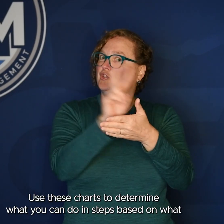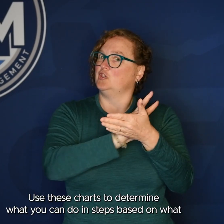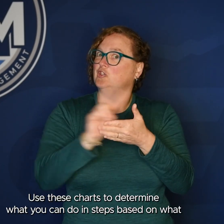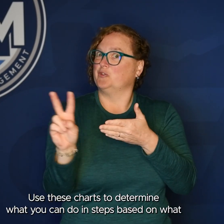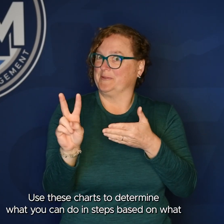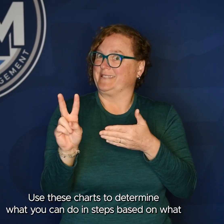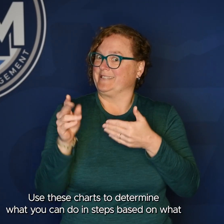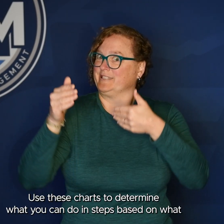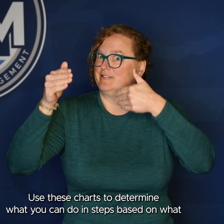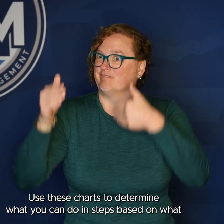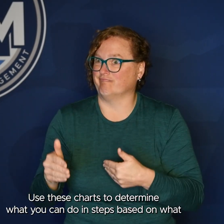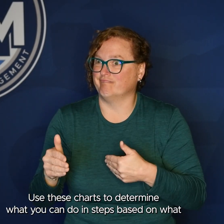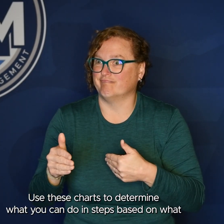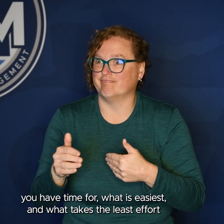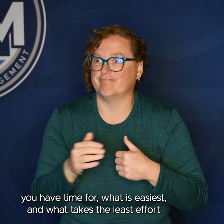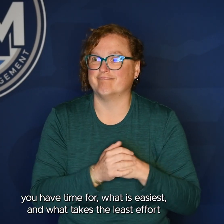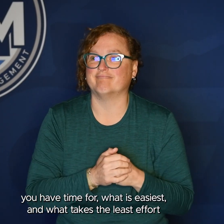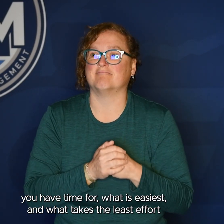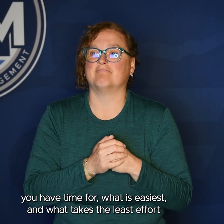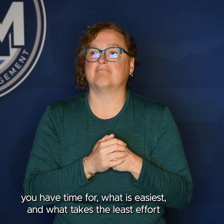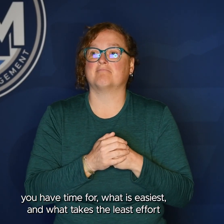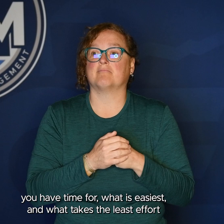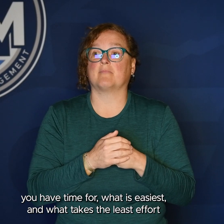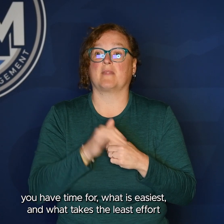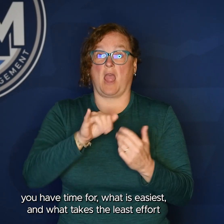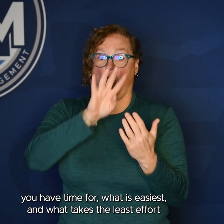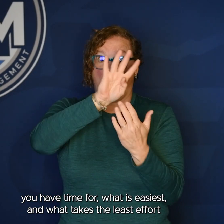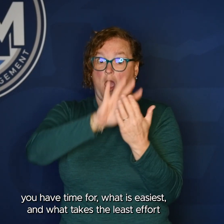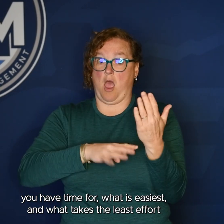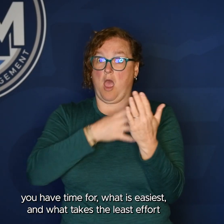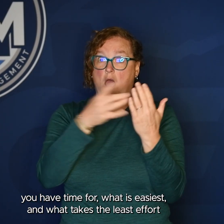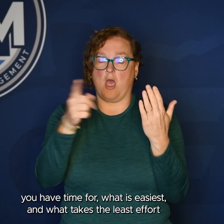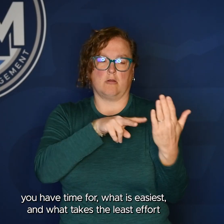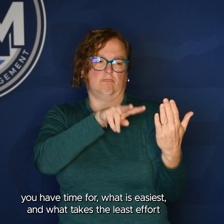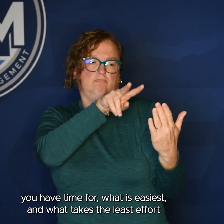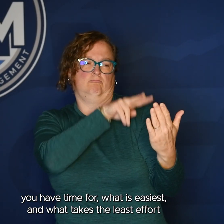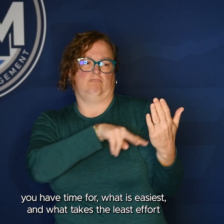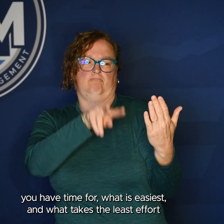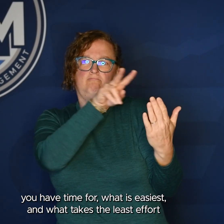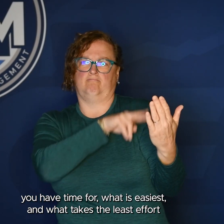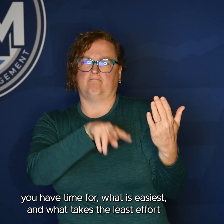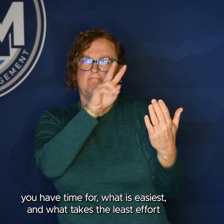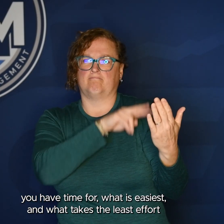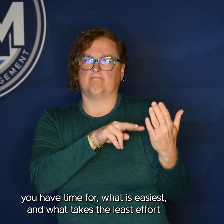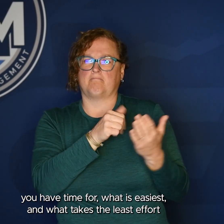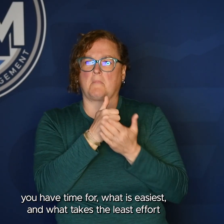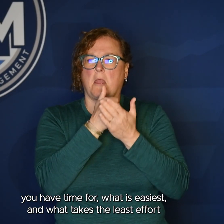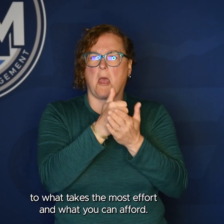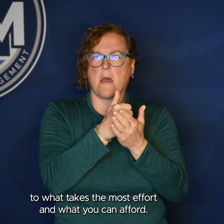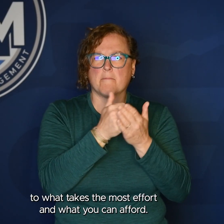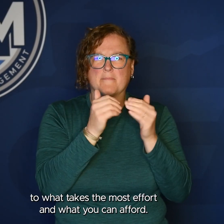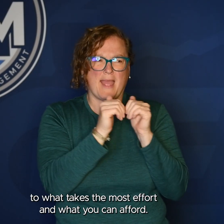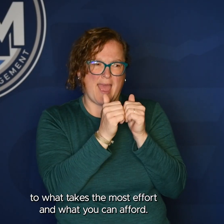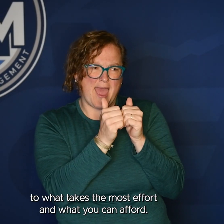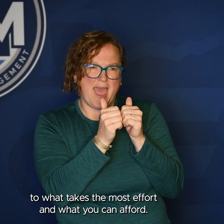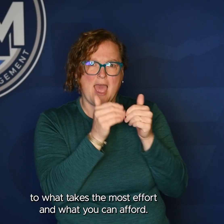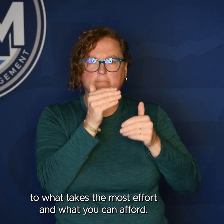in steps based on what you have time for, what is easiest and what takes the least effort to what takes the most